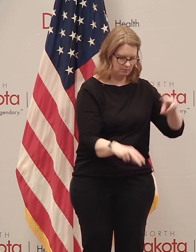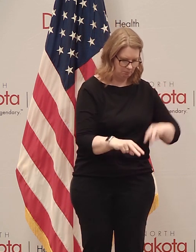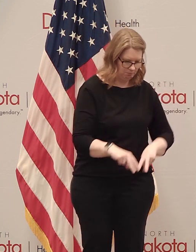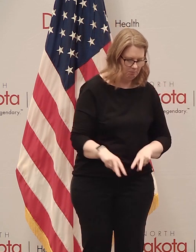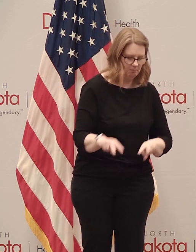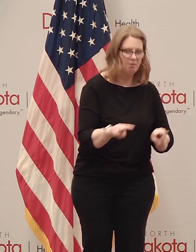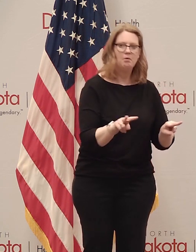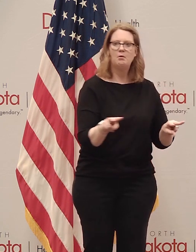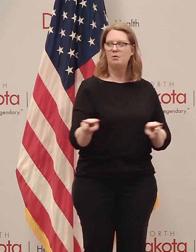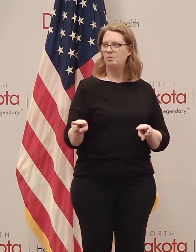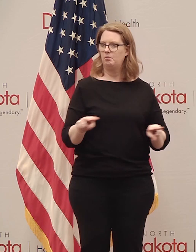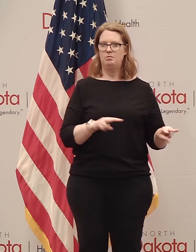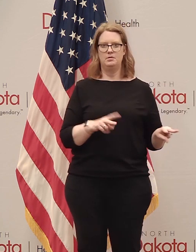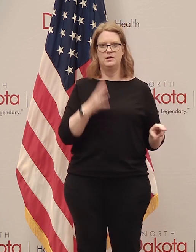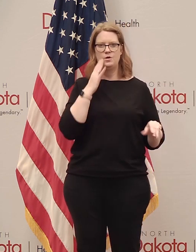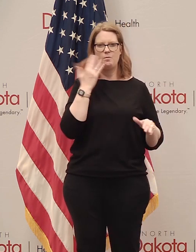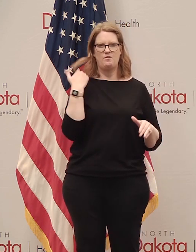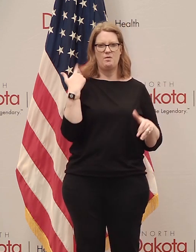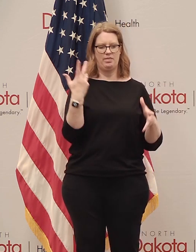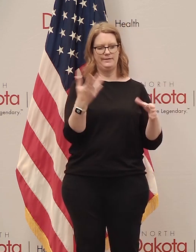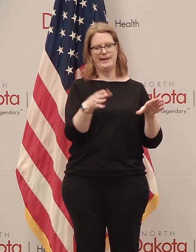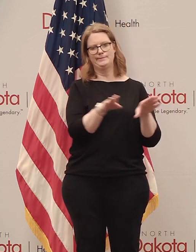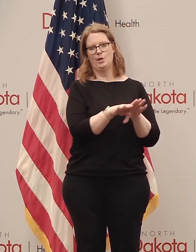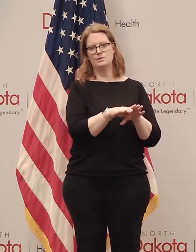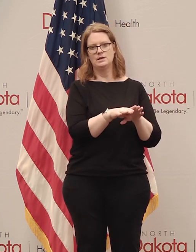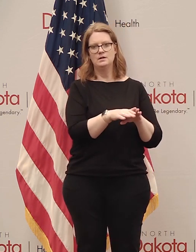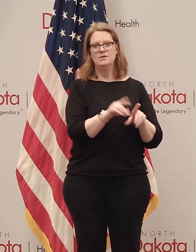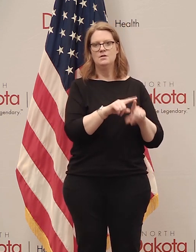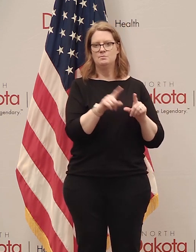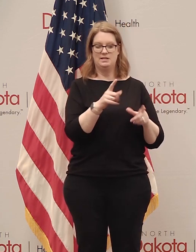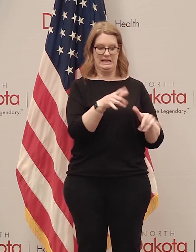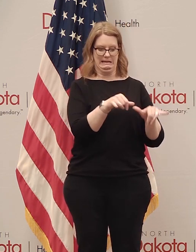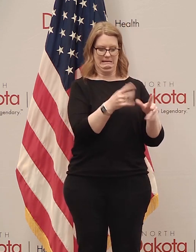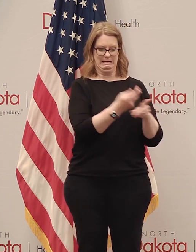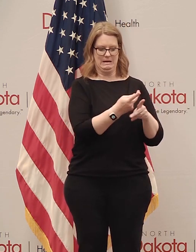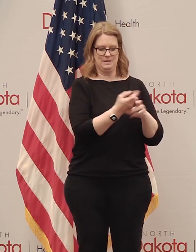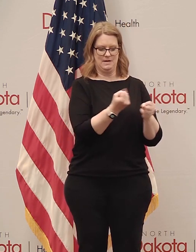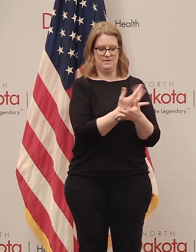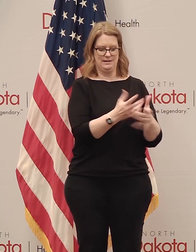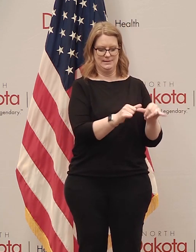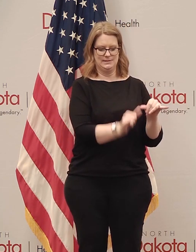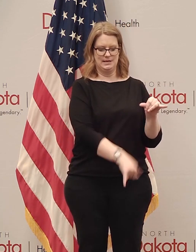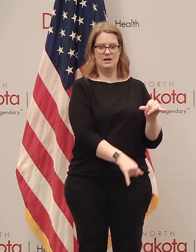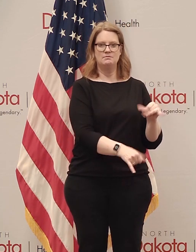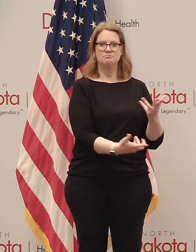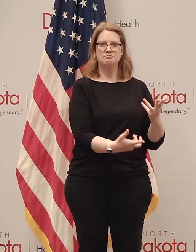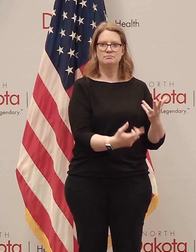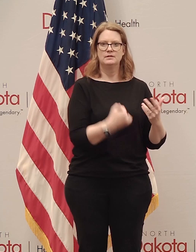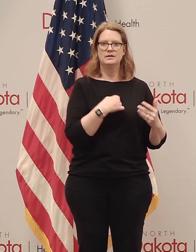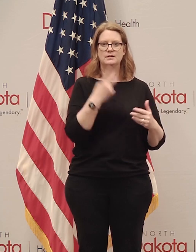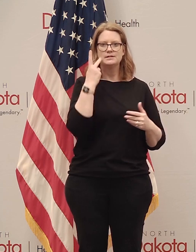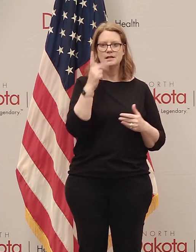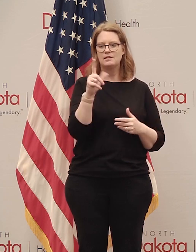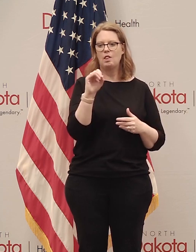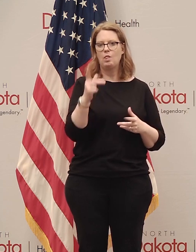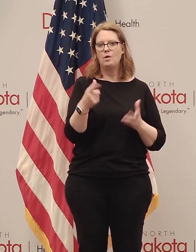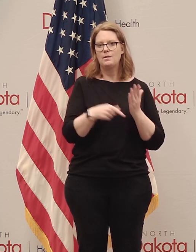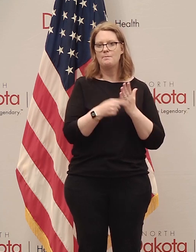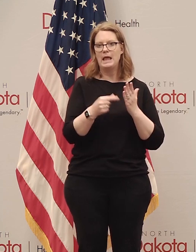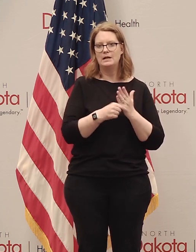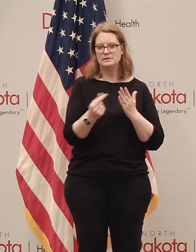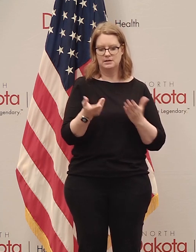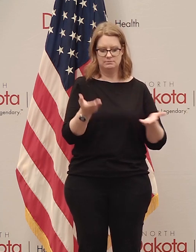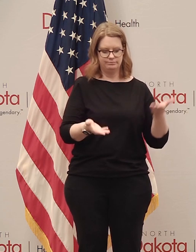they decommissioned it. So pretty amazing. Down to the Life and Look magazines laying on in